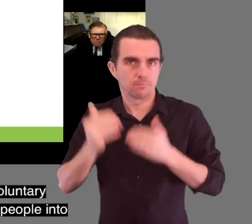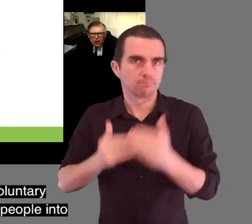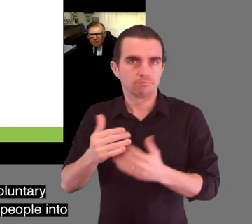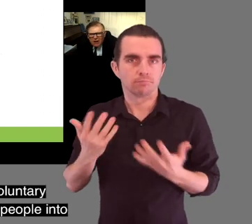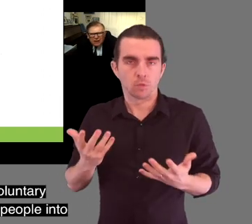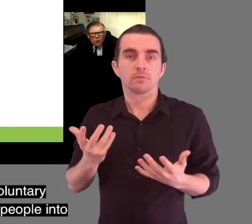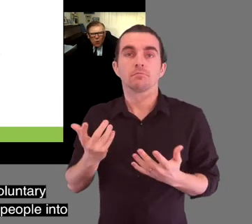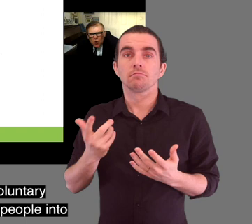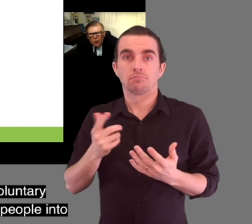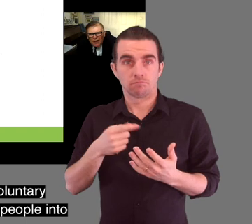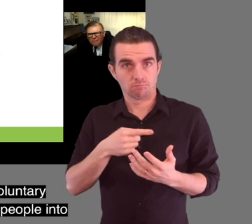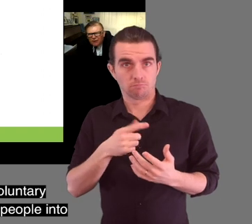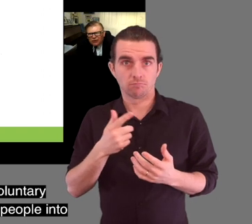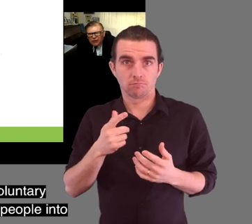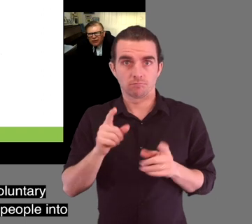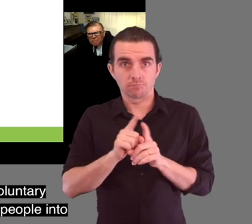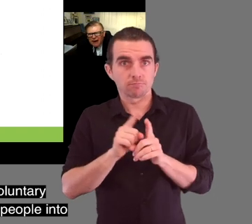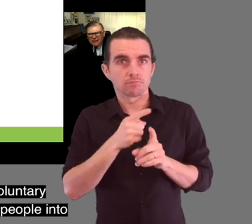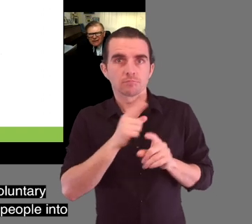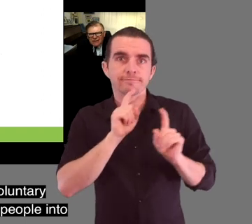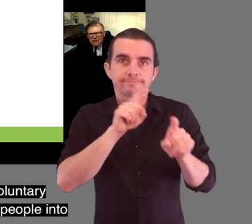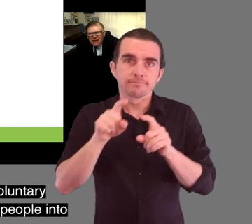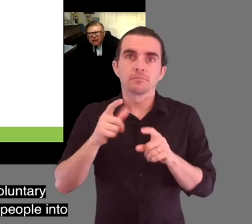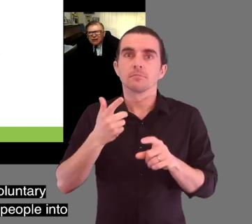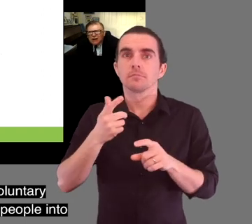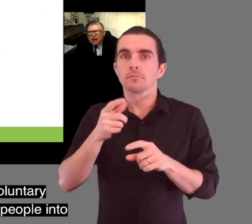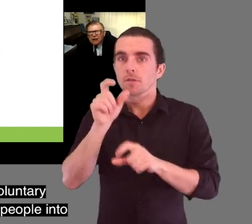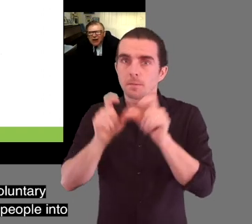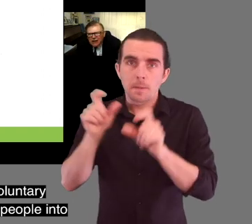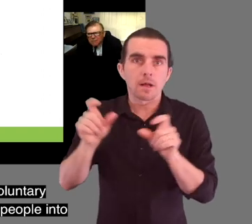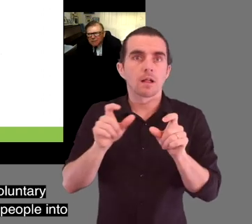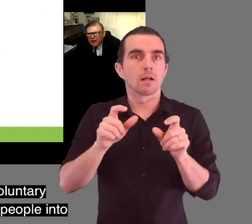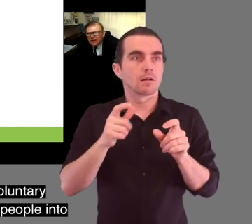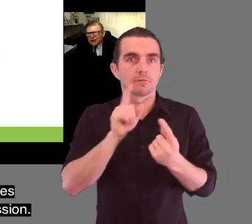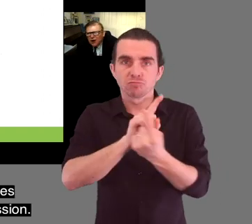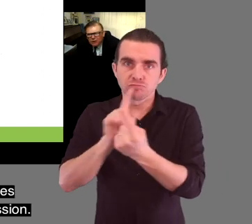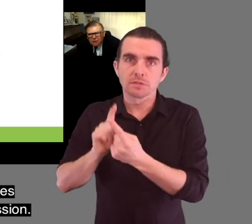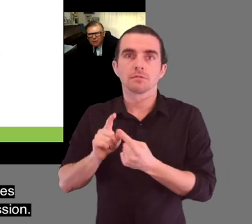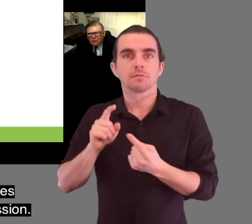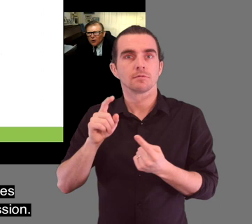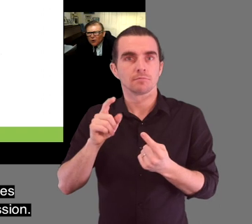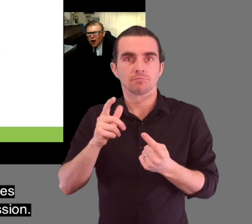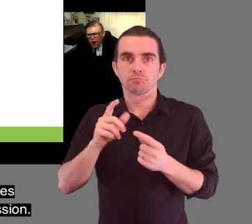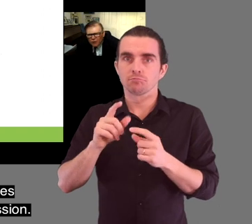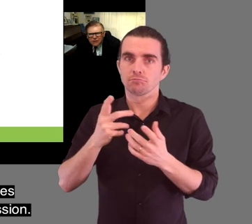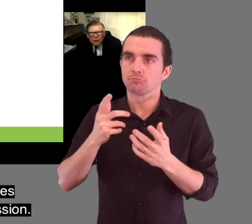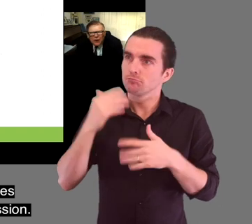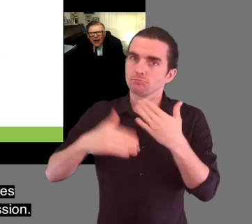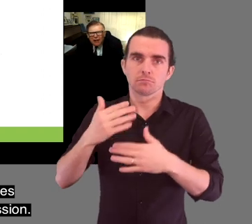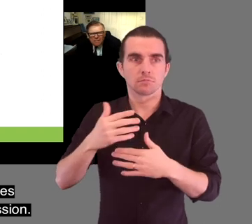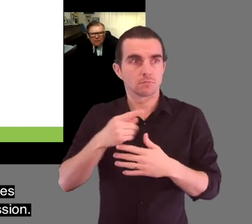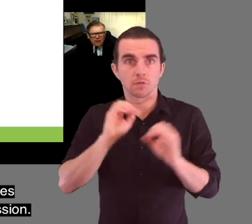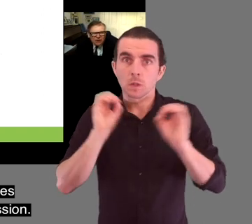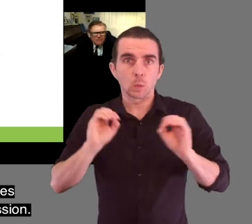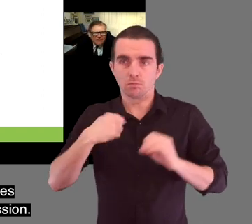must prohibit all involuntary practices, such as taking people into hospitals or homes without